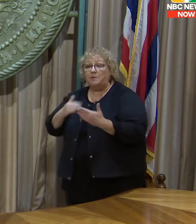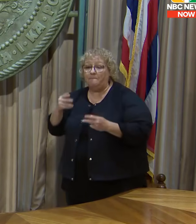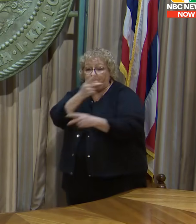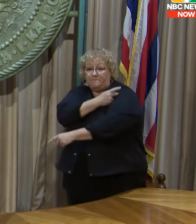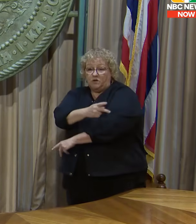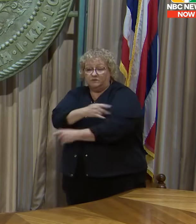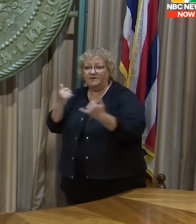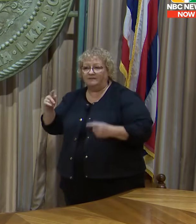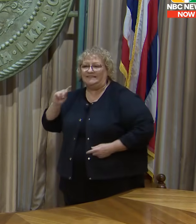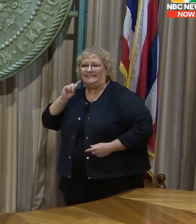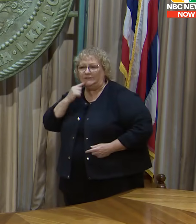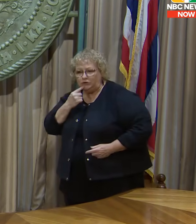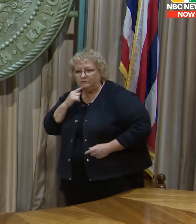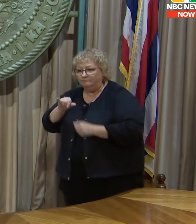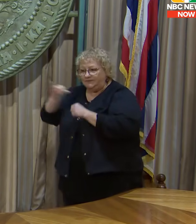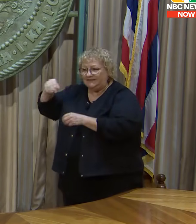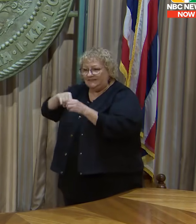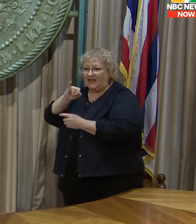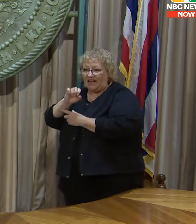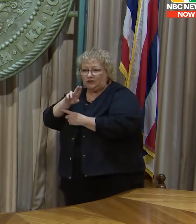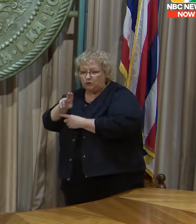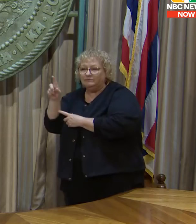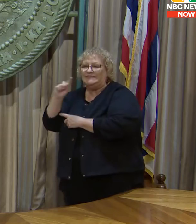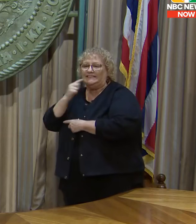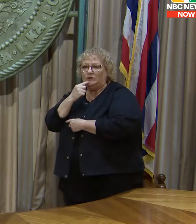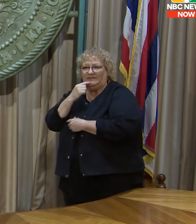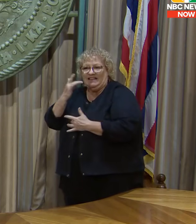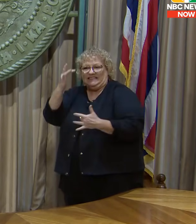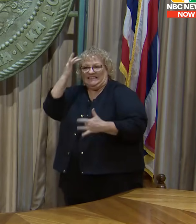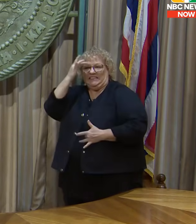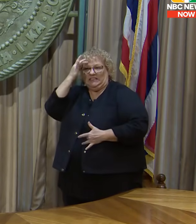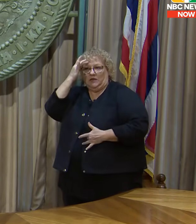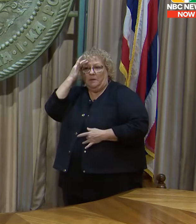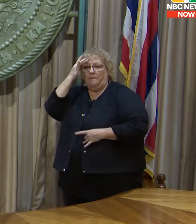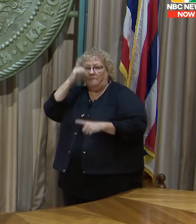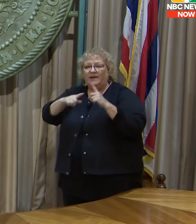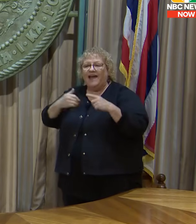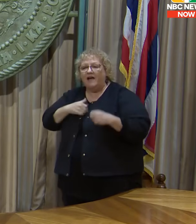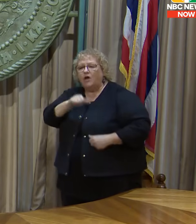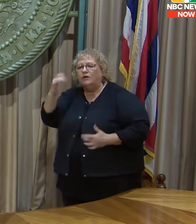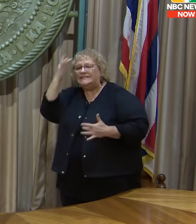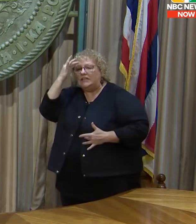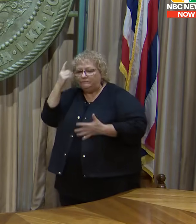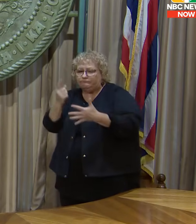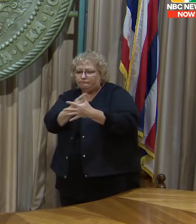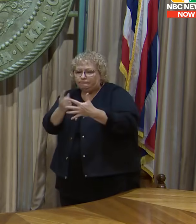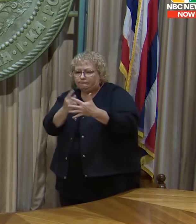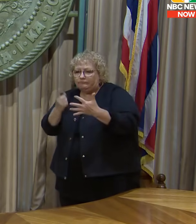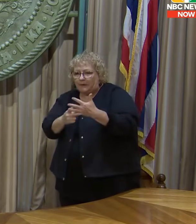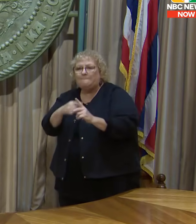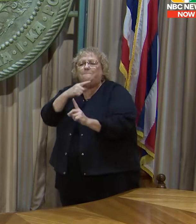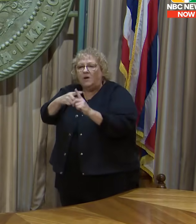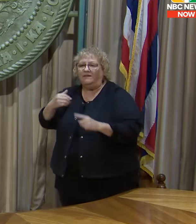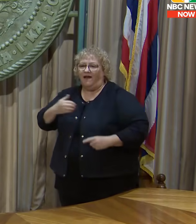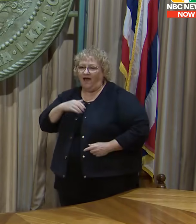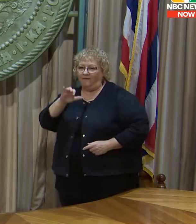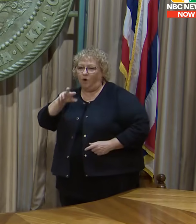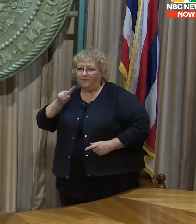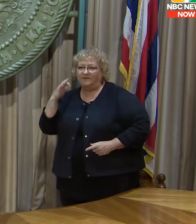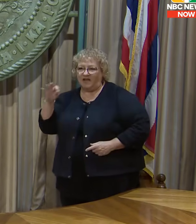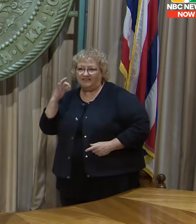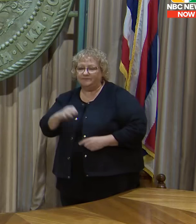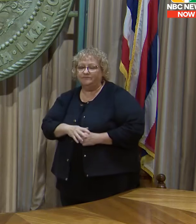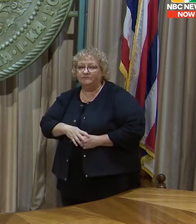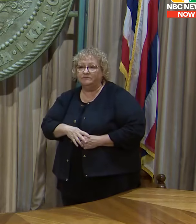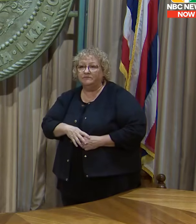and have serious underlying health conditions. And as has been reported in other places, the death rate, the